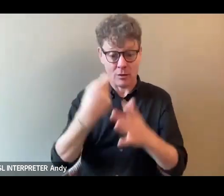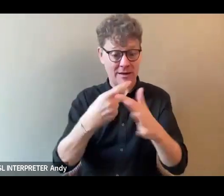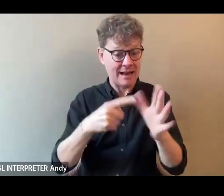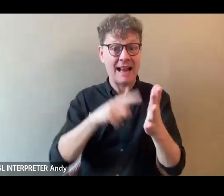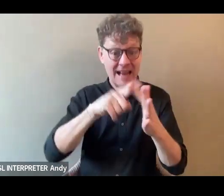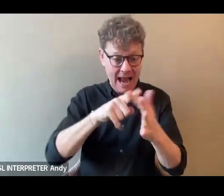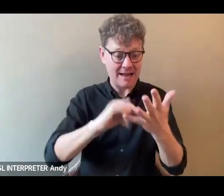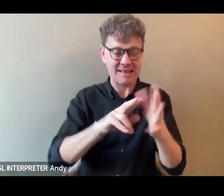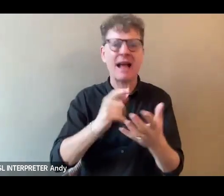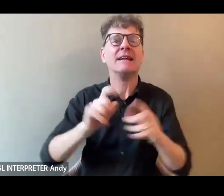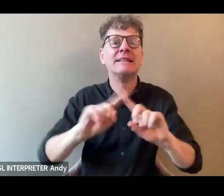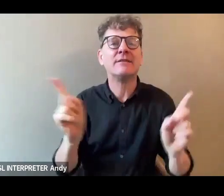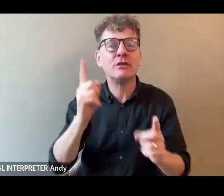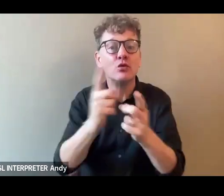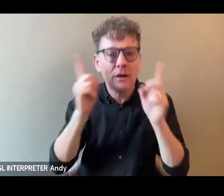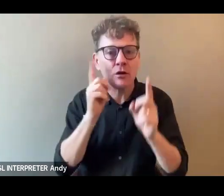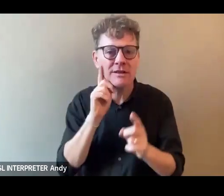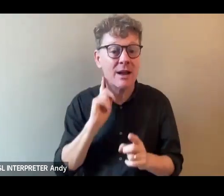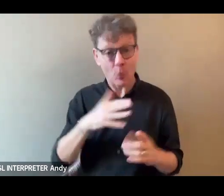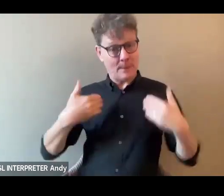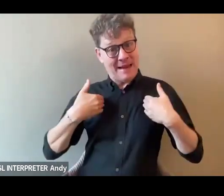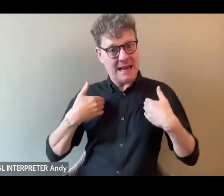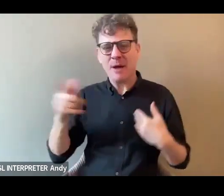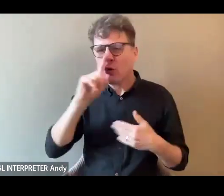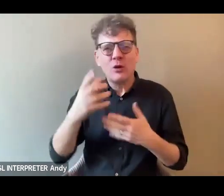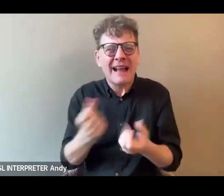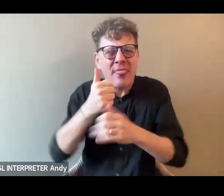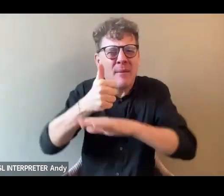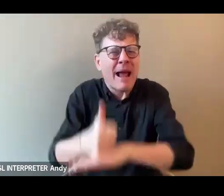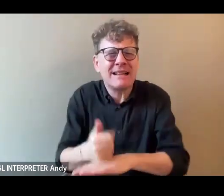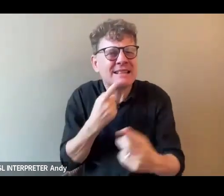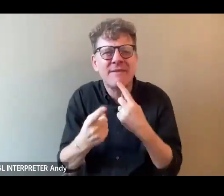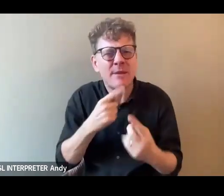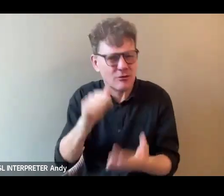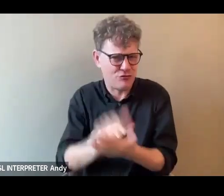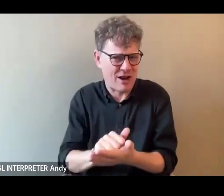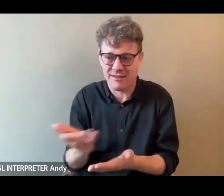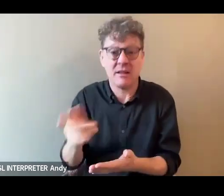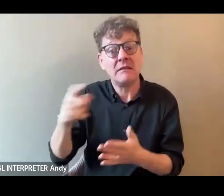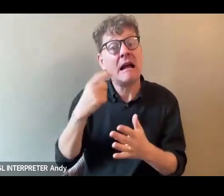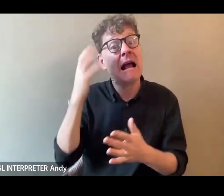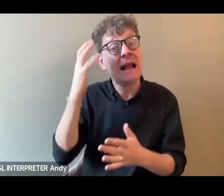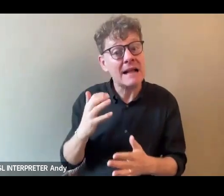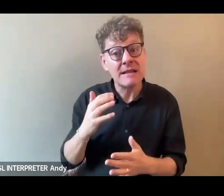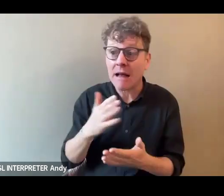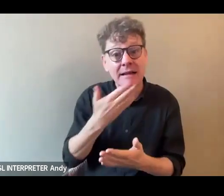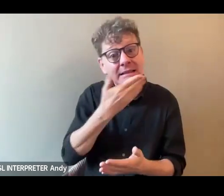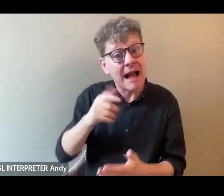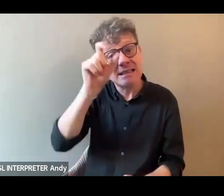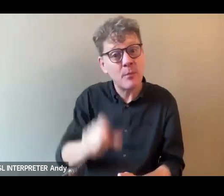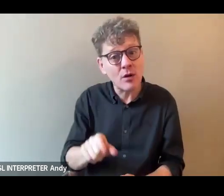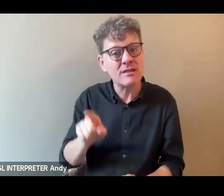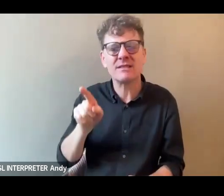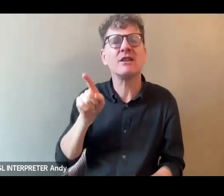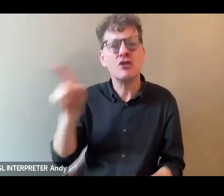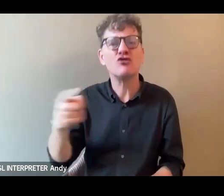worked at a different university, so it was me, so it couldn't get the basics right. So I also asked, is Kate Zhang a nice person? And it said